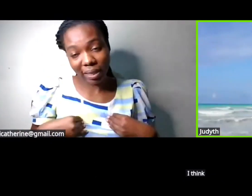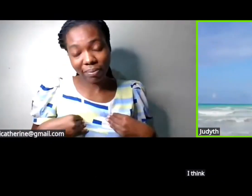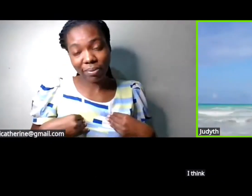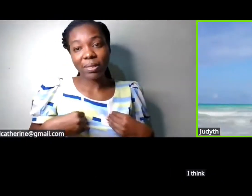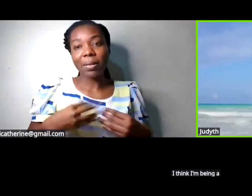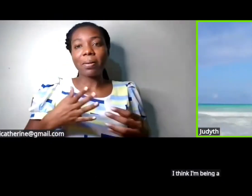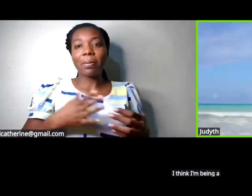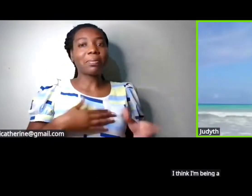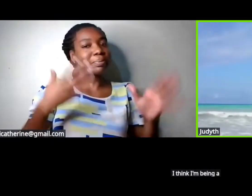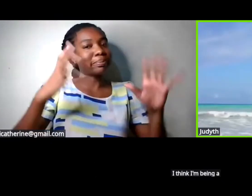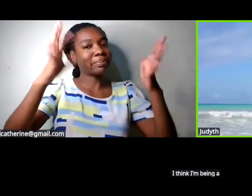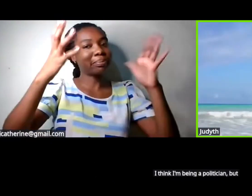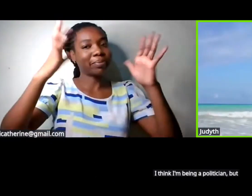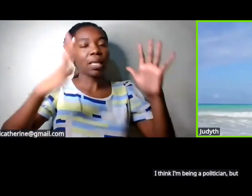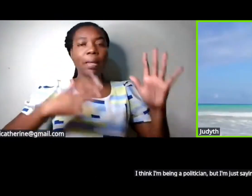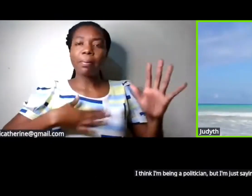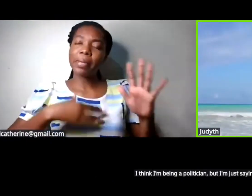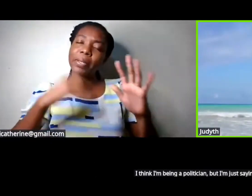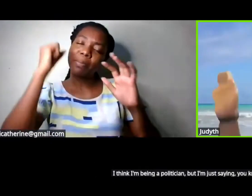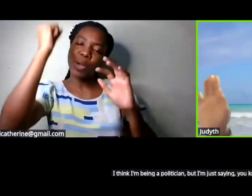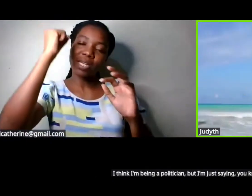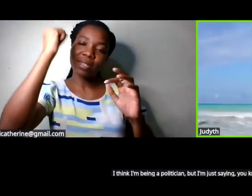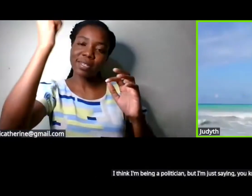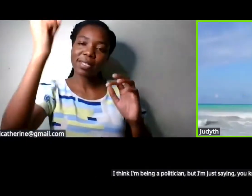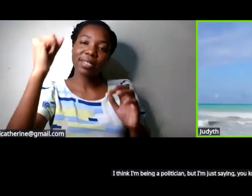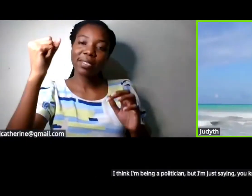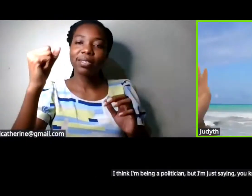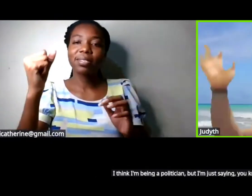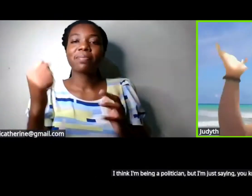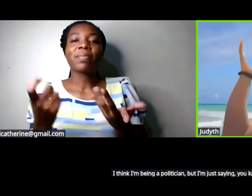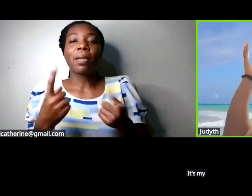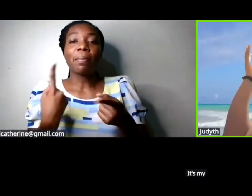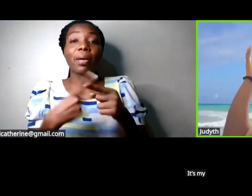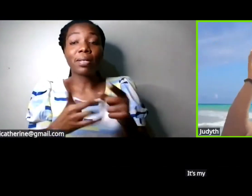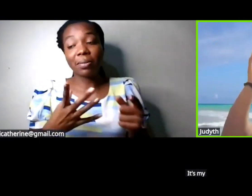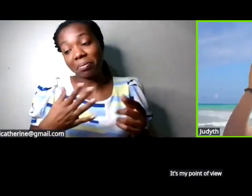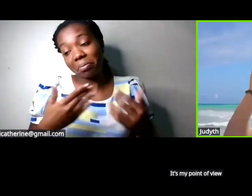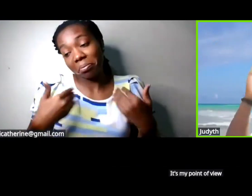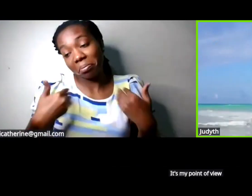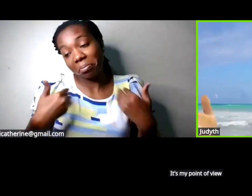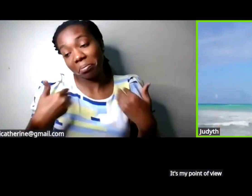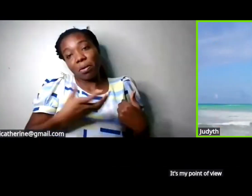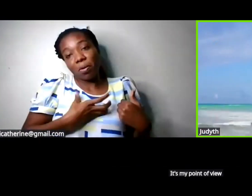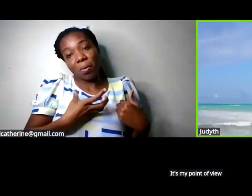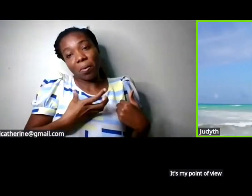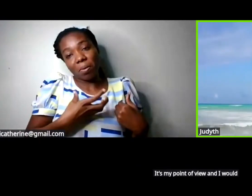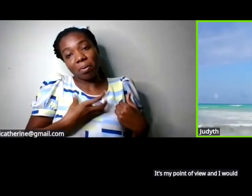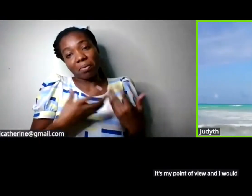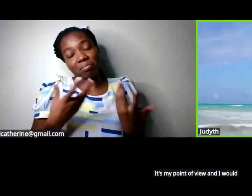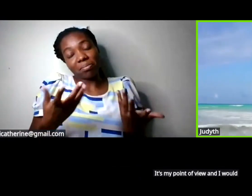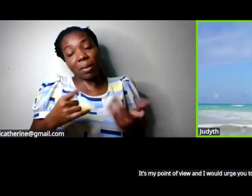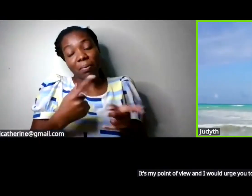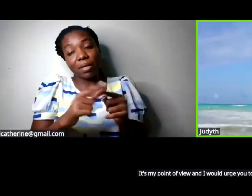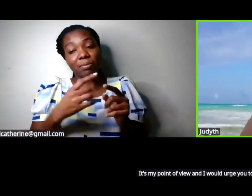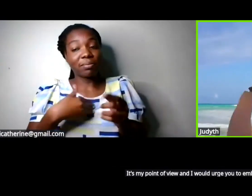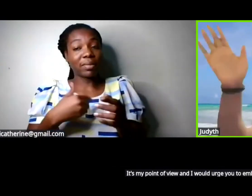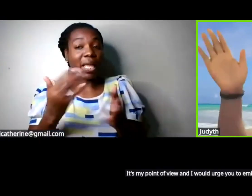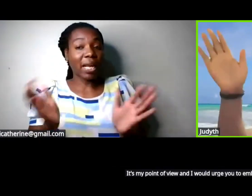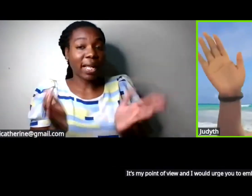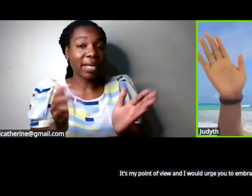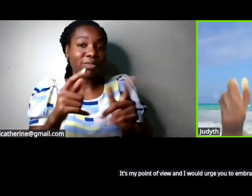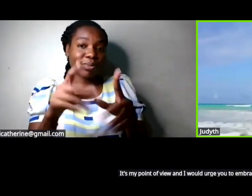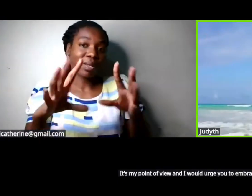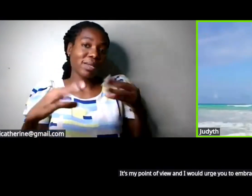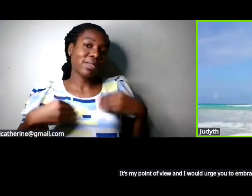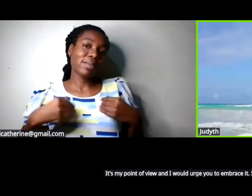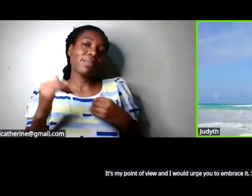politician, but I'm just saying, you know what? It's my point of view, and I would urge you to embrace it. So remember, we're on a